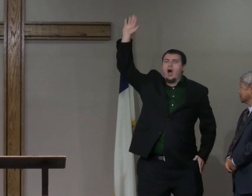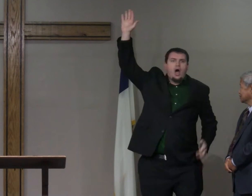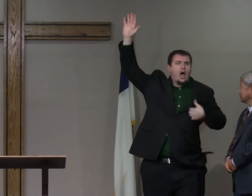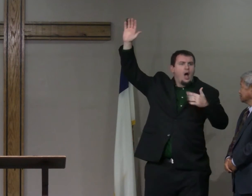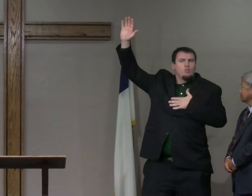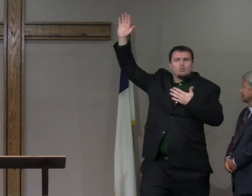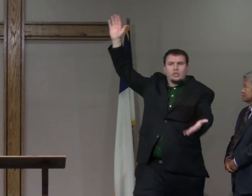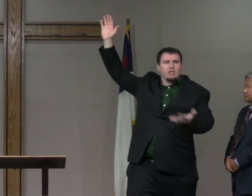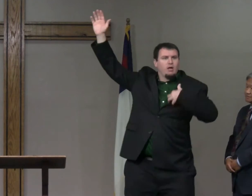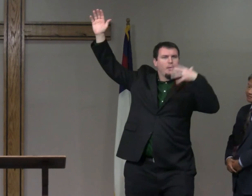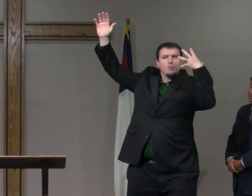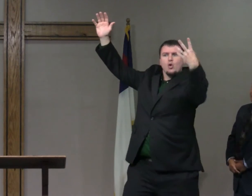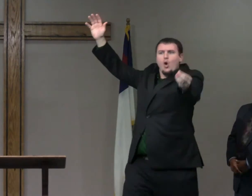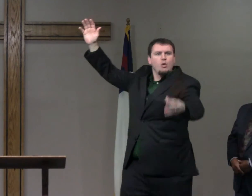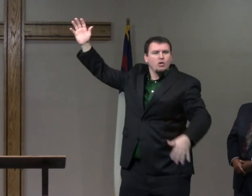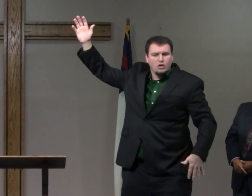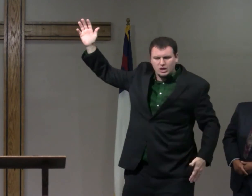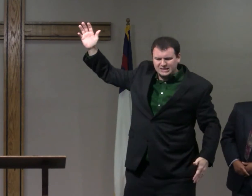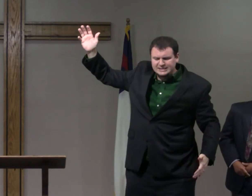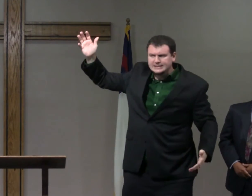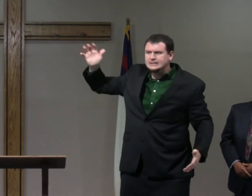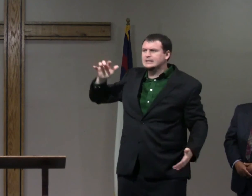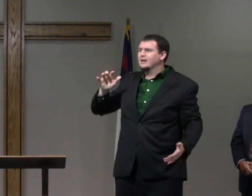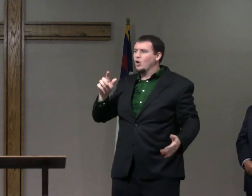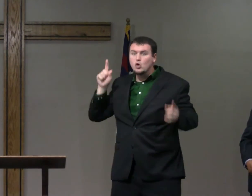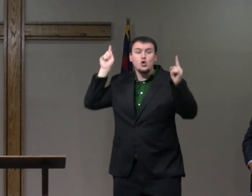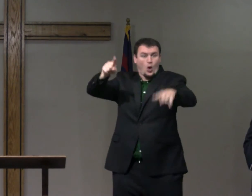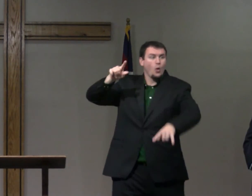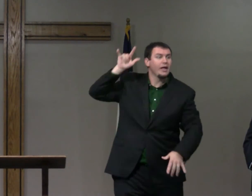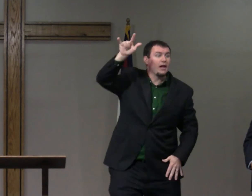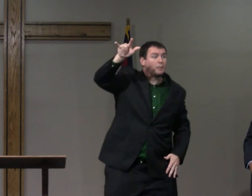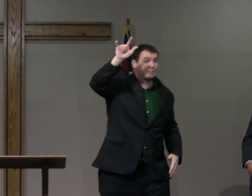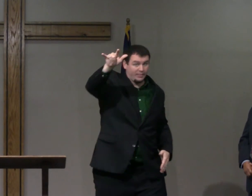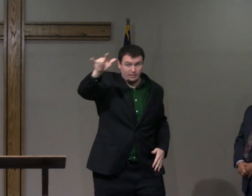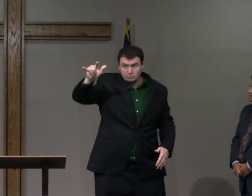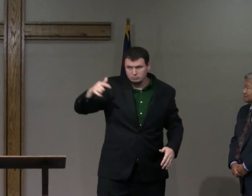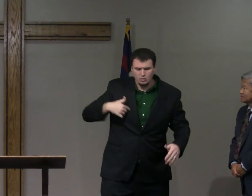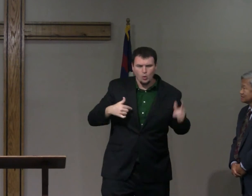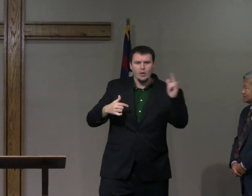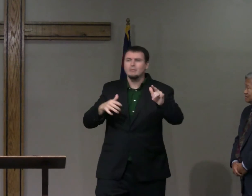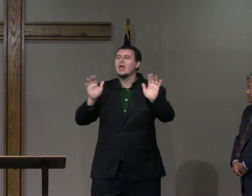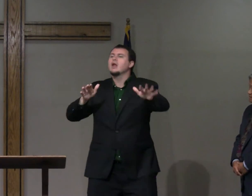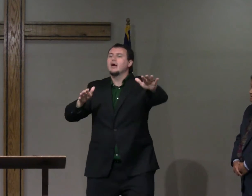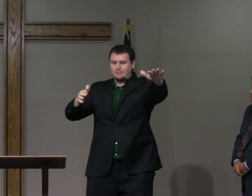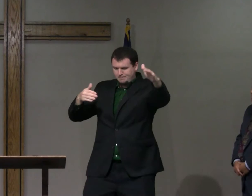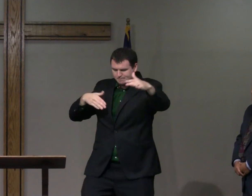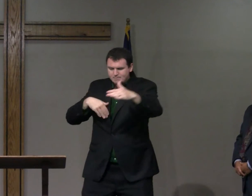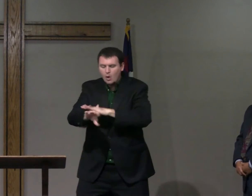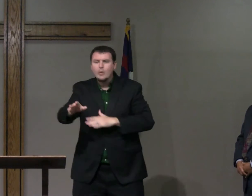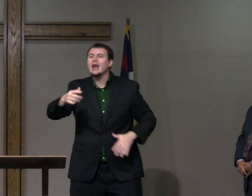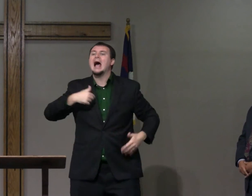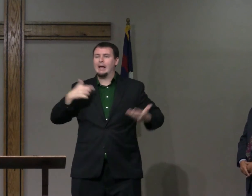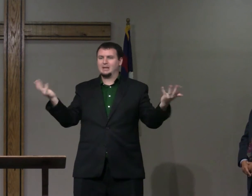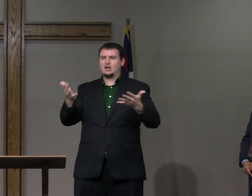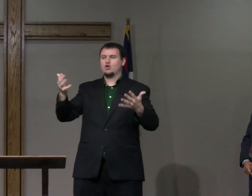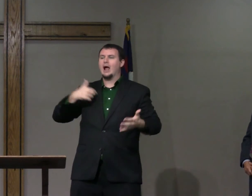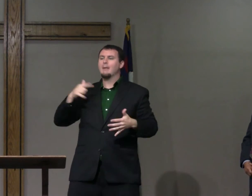doesn't have any money. If someone says, oh, I'm willing to go to India. Okay, I'm going to go to the airport and say, hey, I'm here